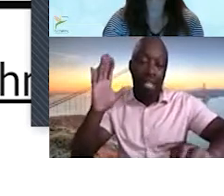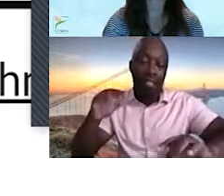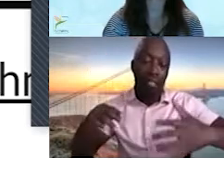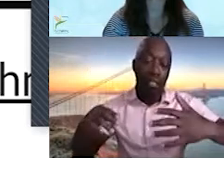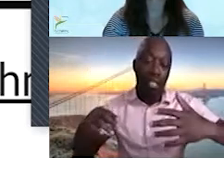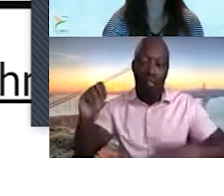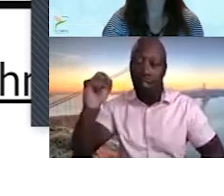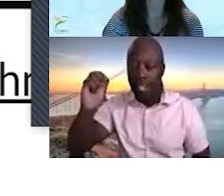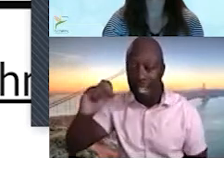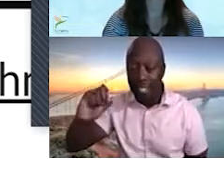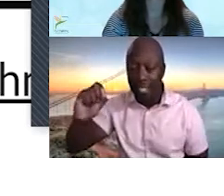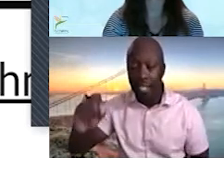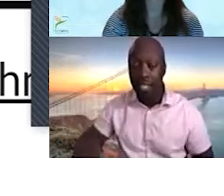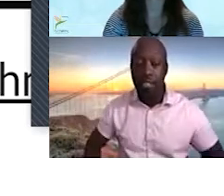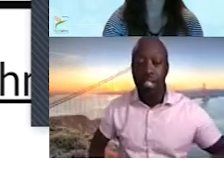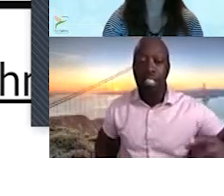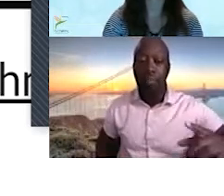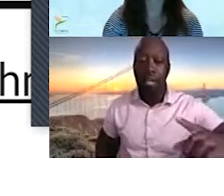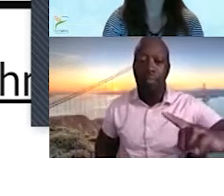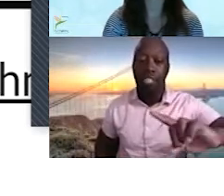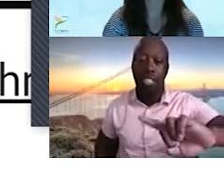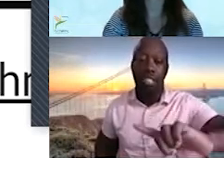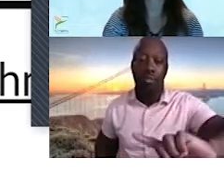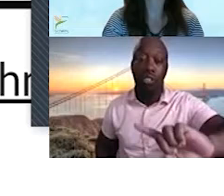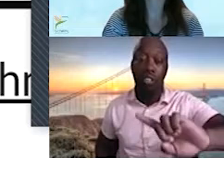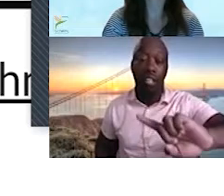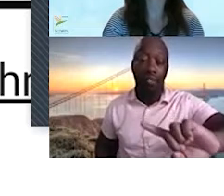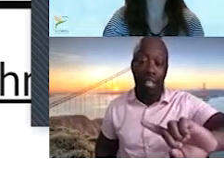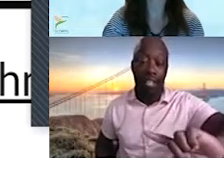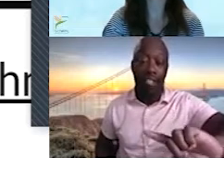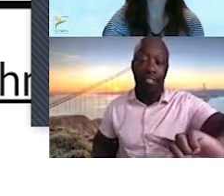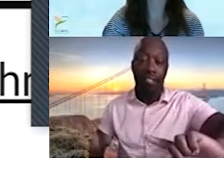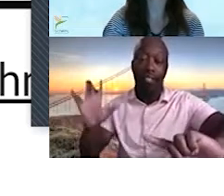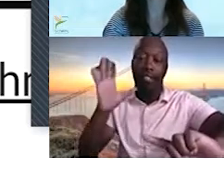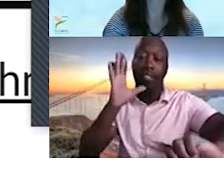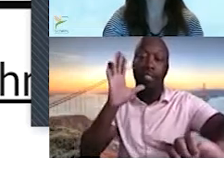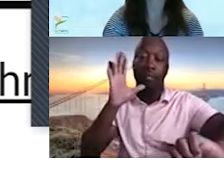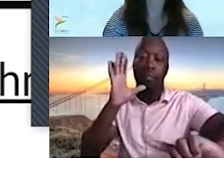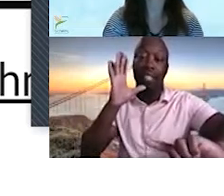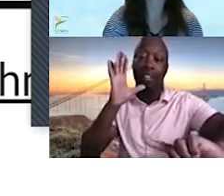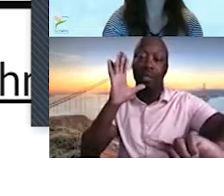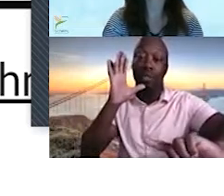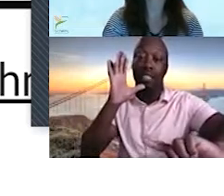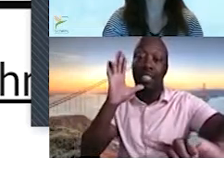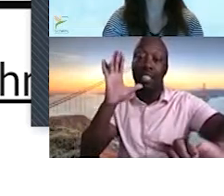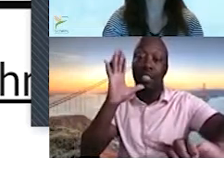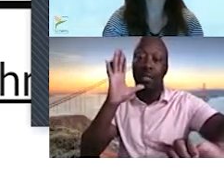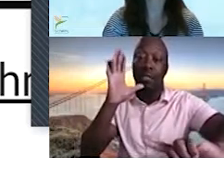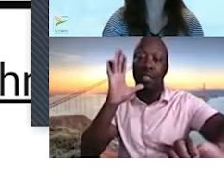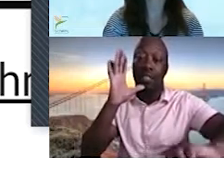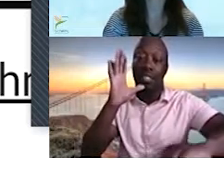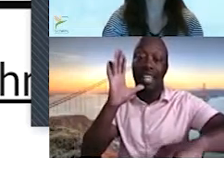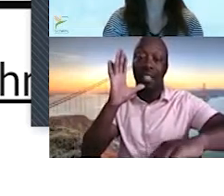dominant hand. So if you're right-handed, you touch the baby's chin with your left hand. But they're also seeing